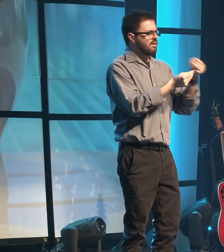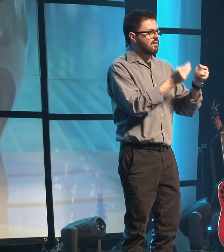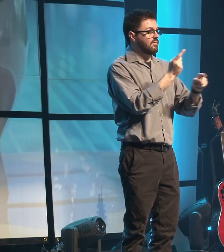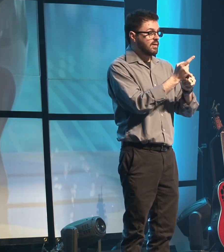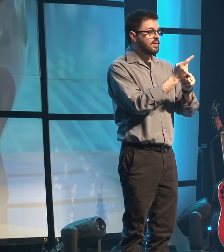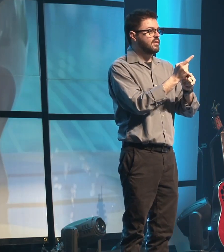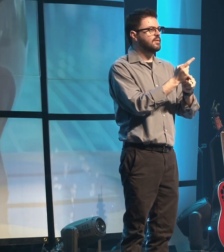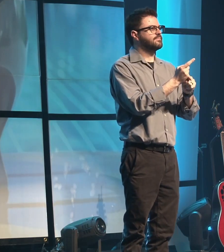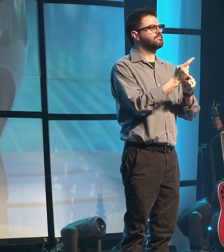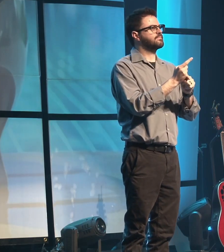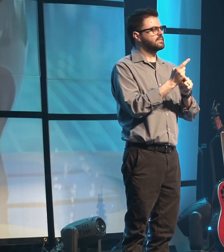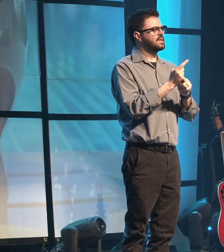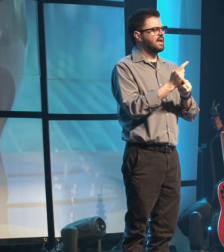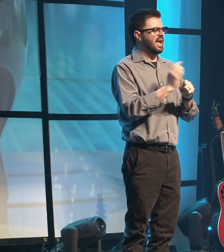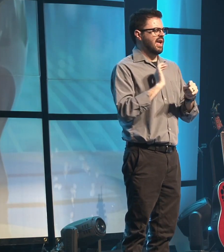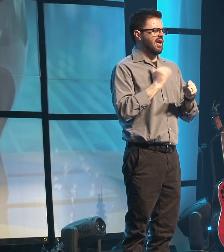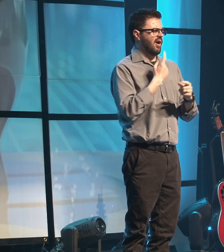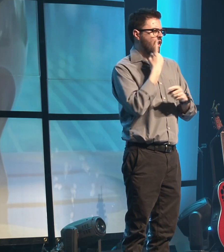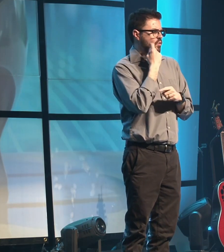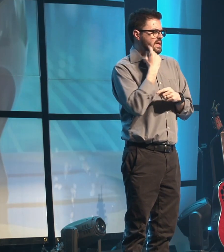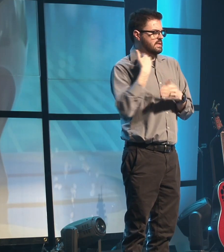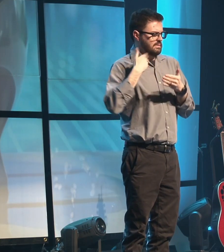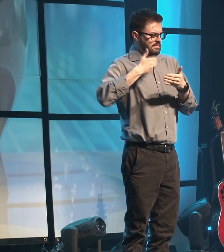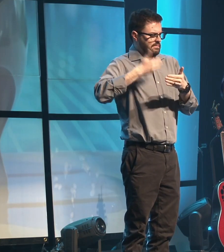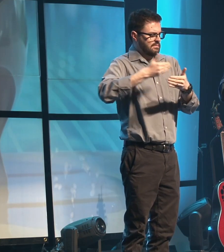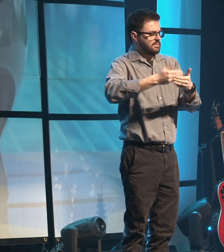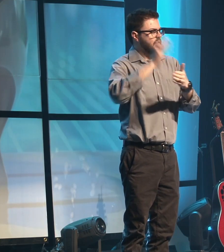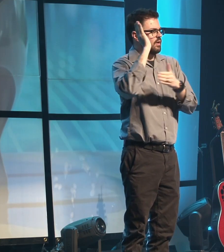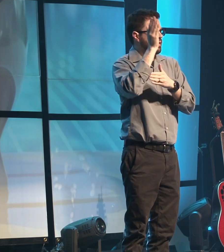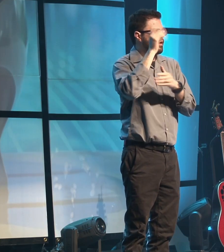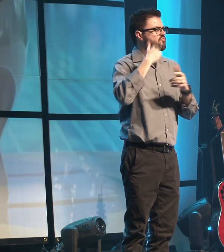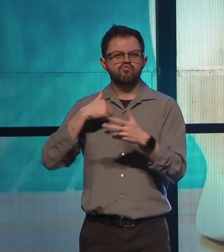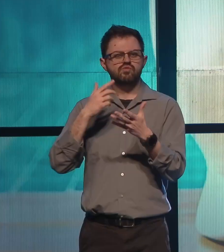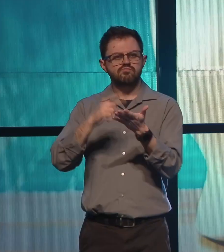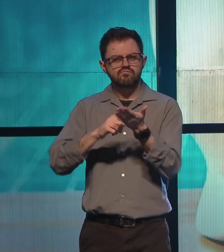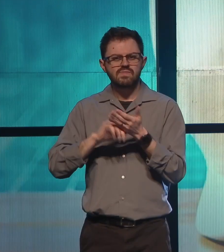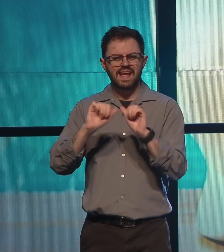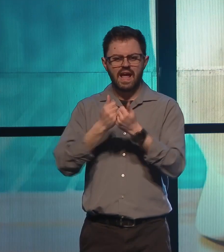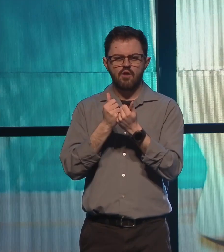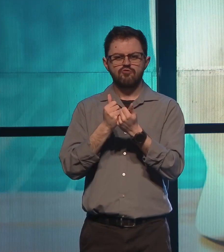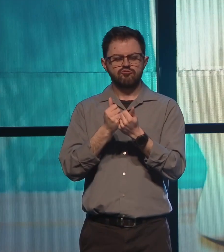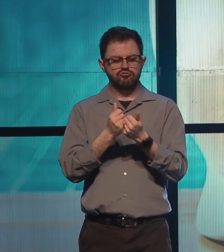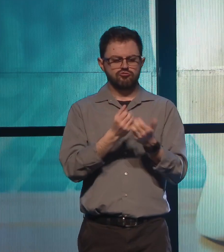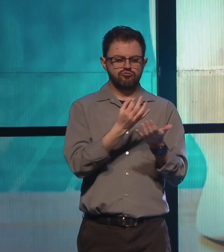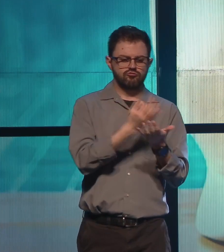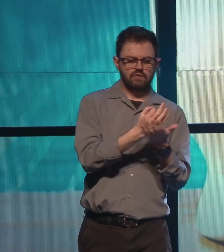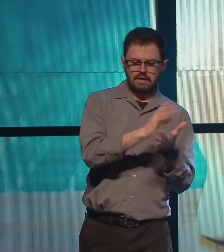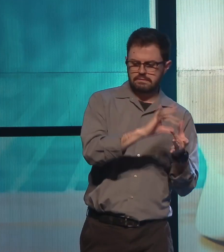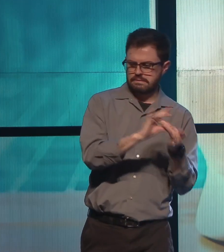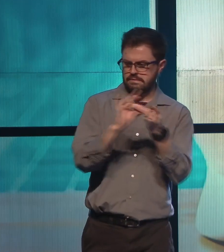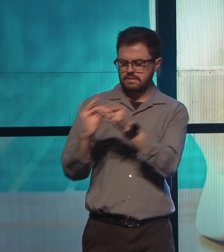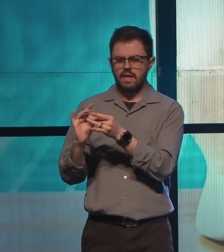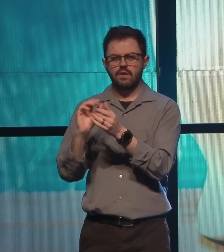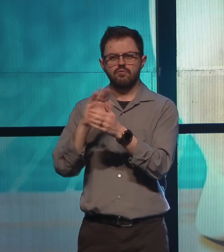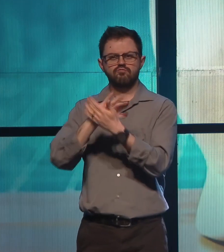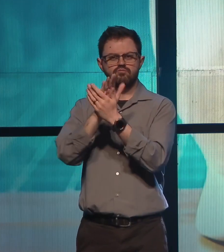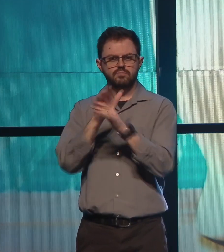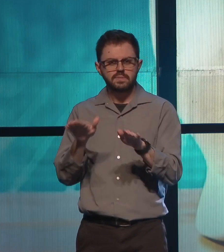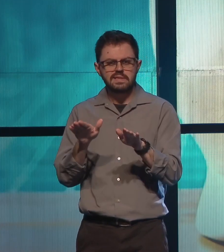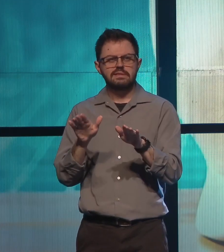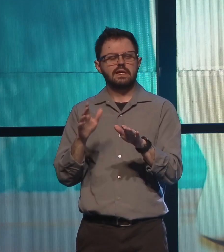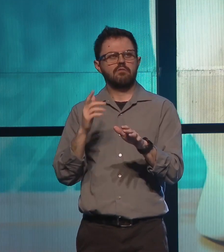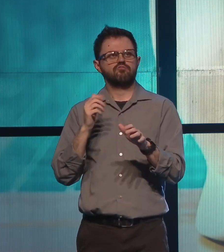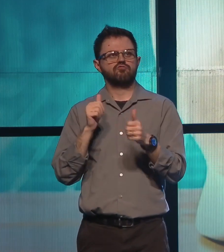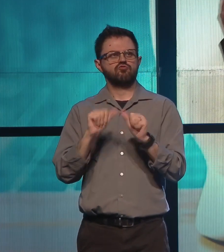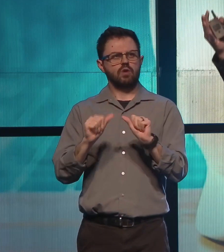about how do we be peacemakers in our finances, and how do we bring our values that we talk about here a lot and that we try to instill